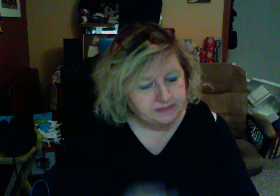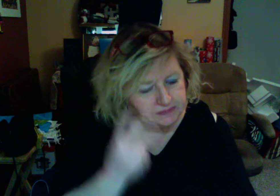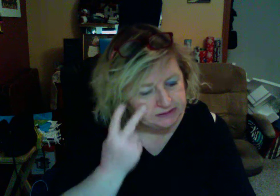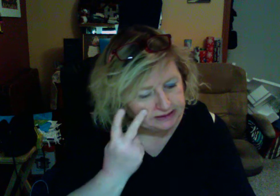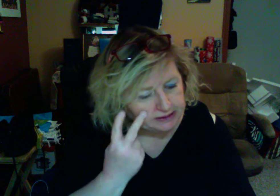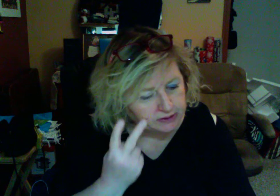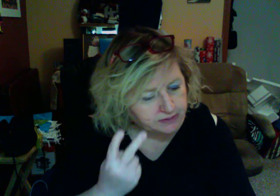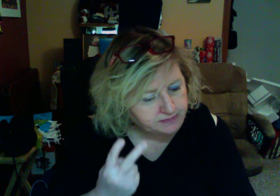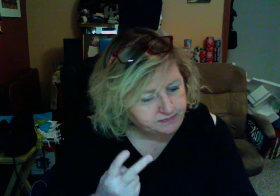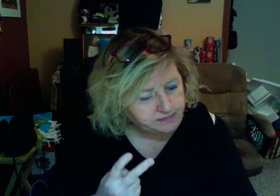Here.